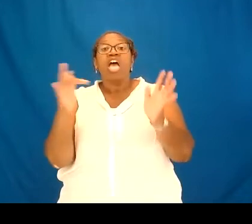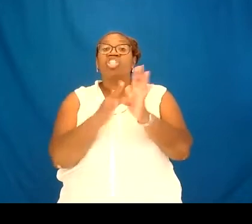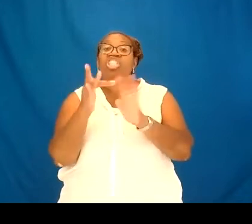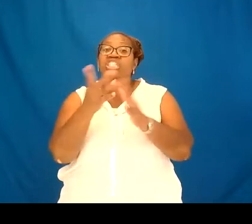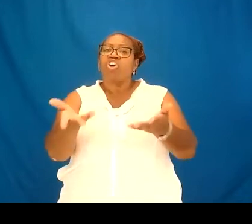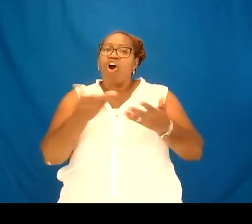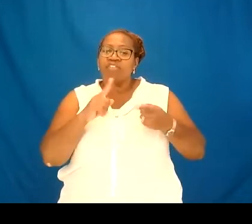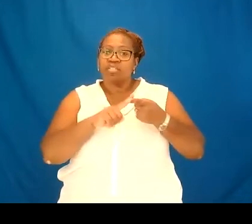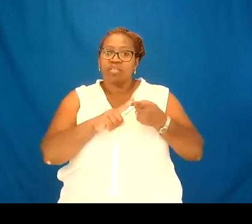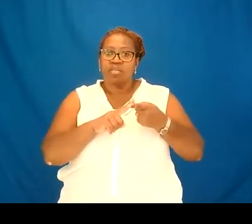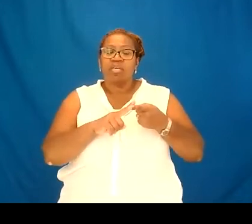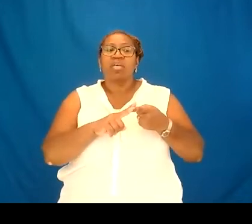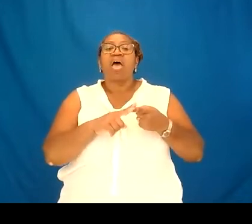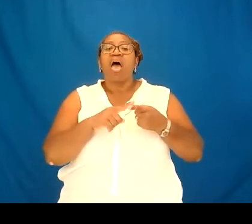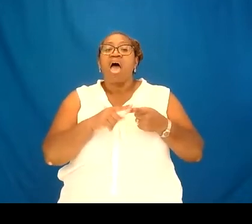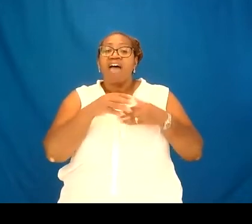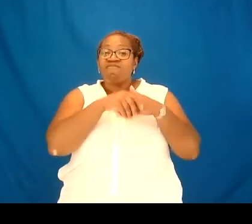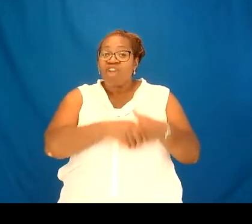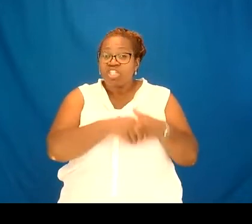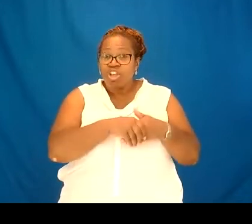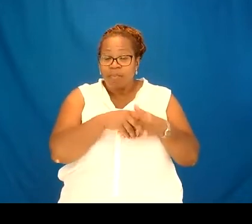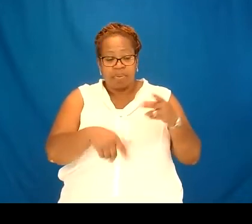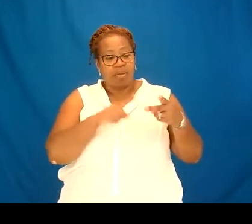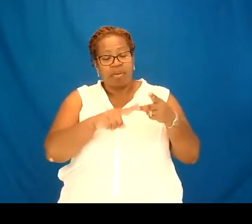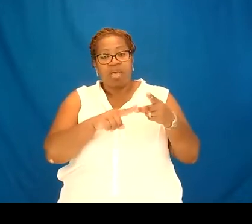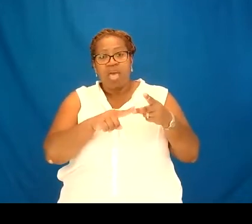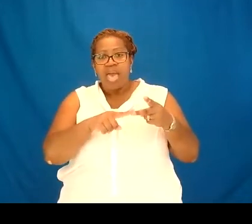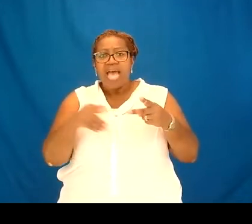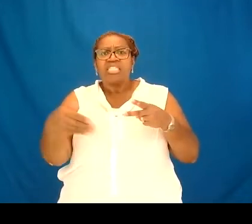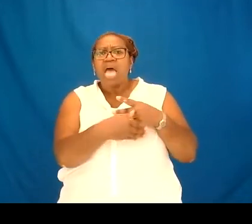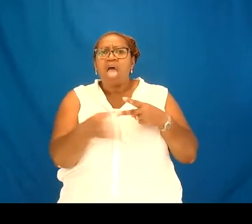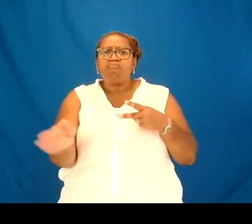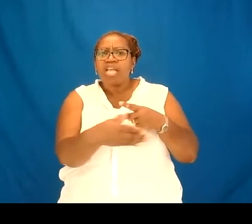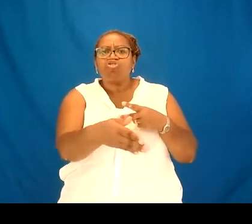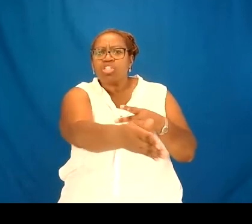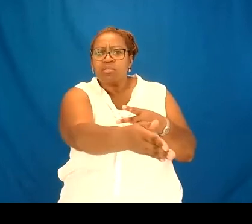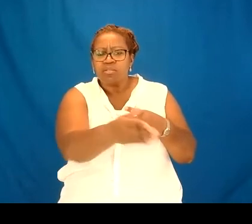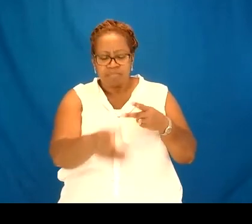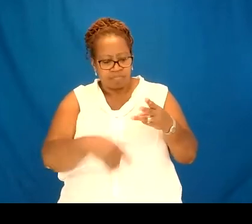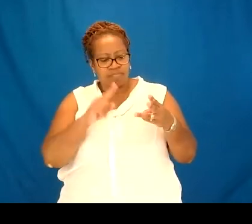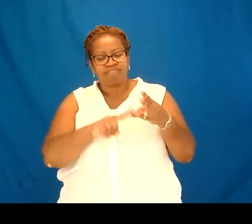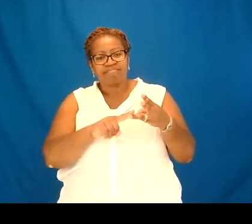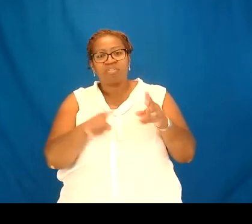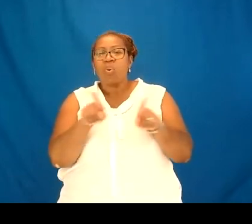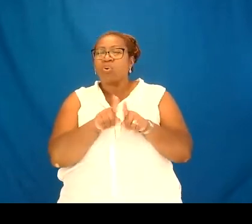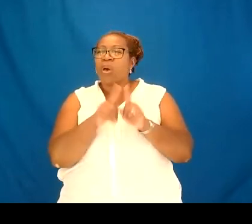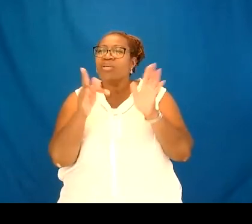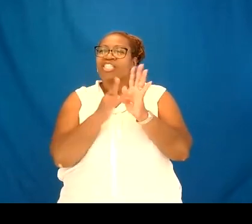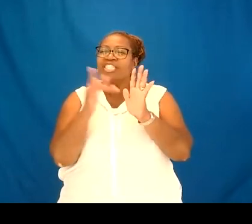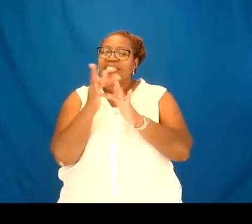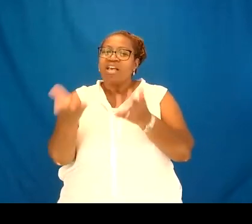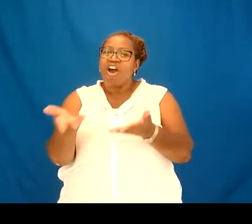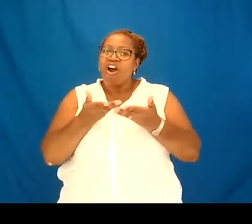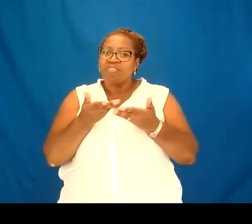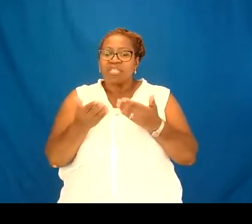to lift us up out of the darkness. As if that wasn't enough, he offers us something more,